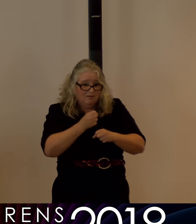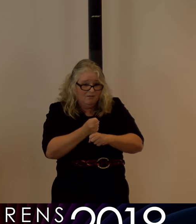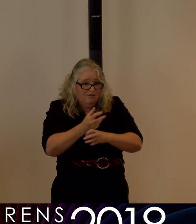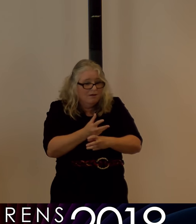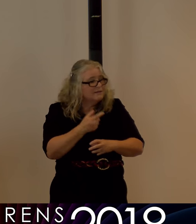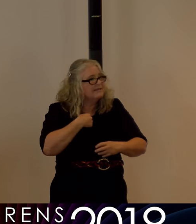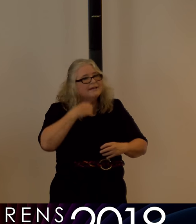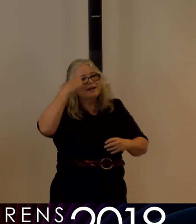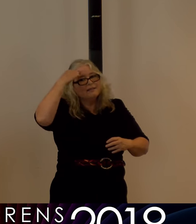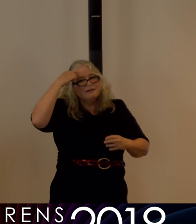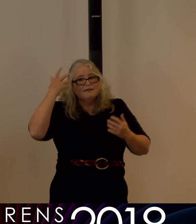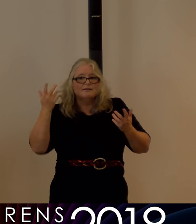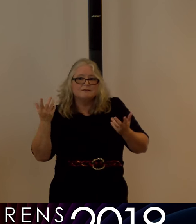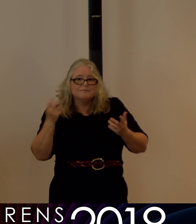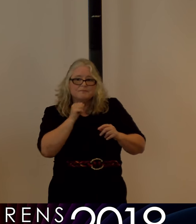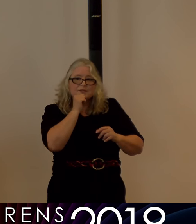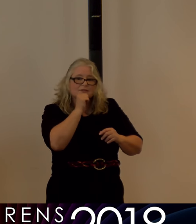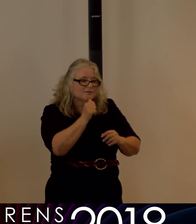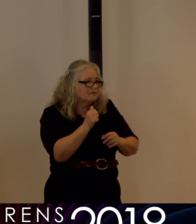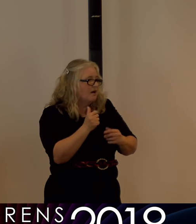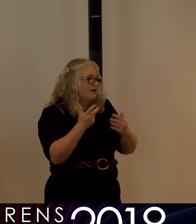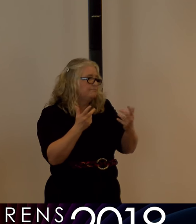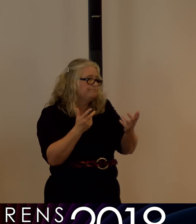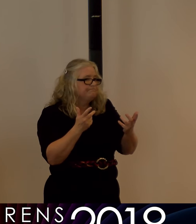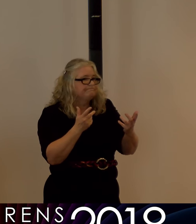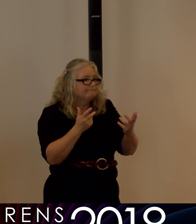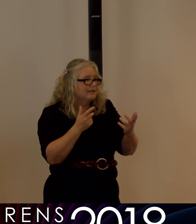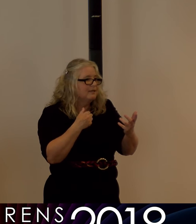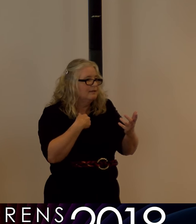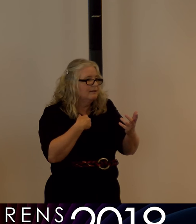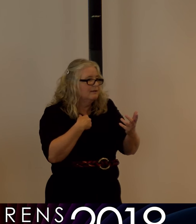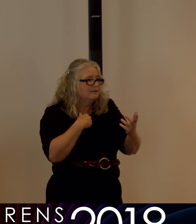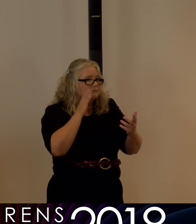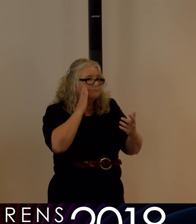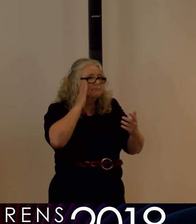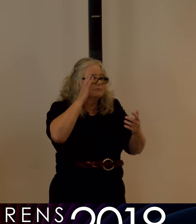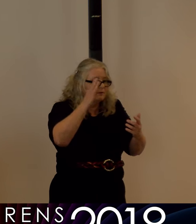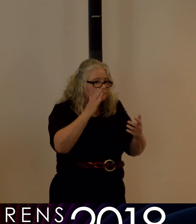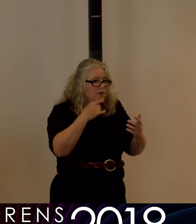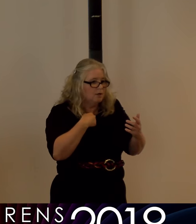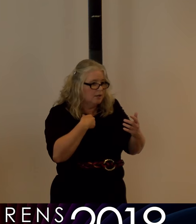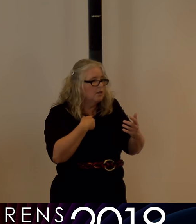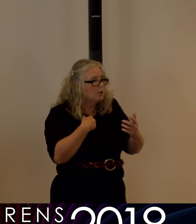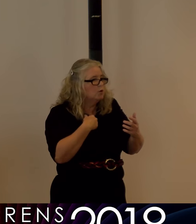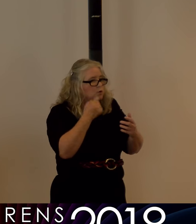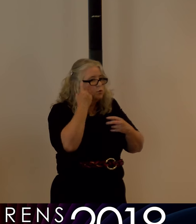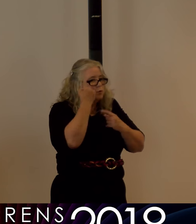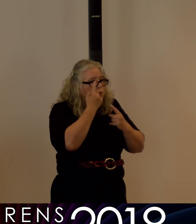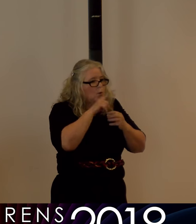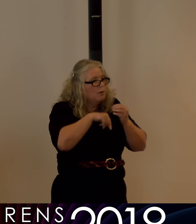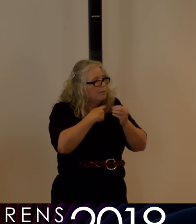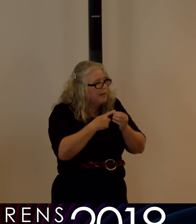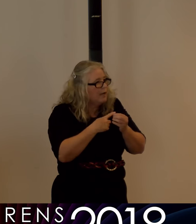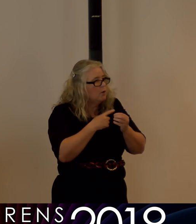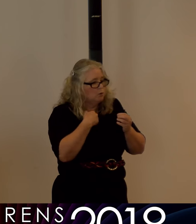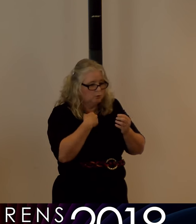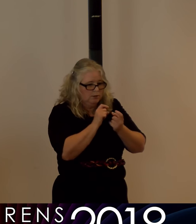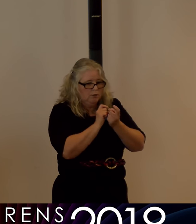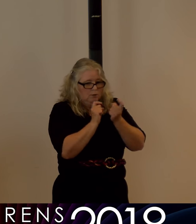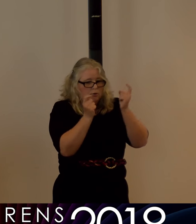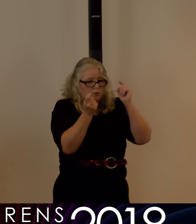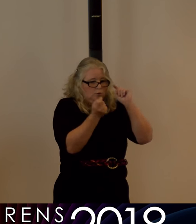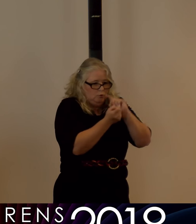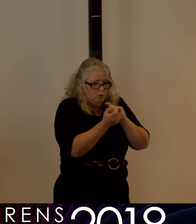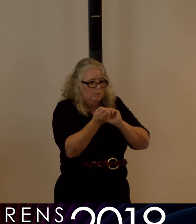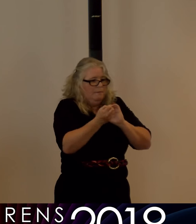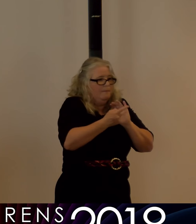it's not too far-fetched to consider the possibility of regenerative therapies. What can be done to restore